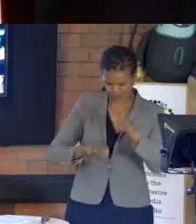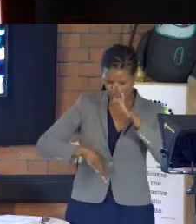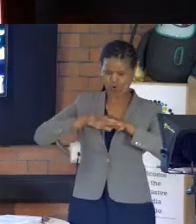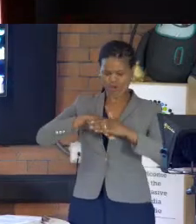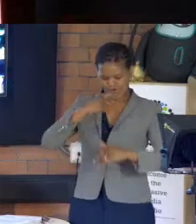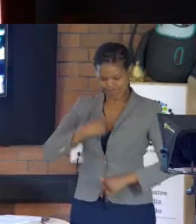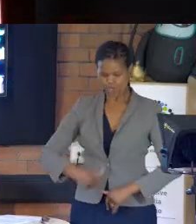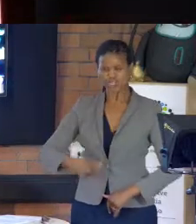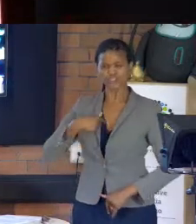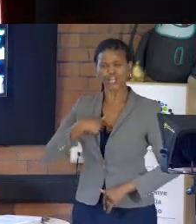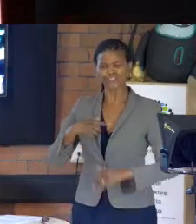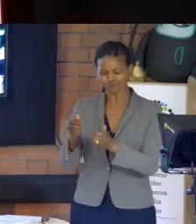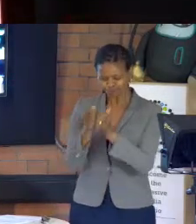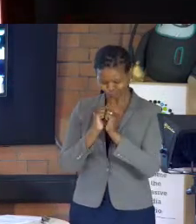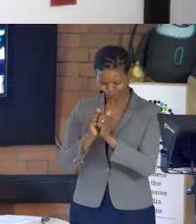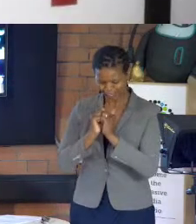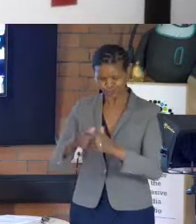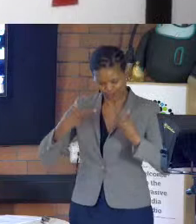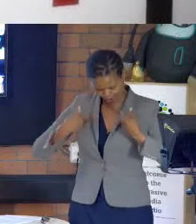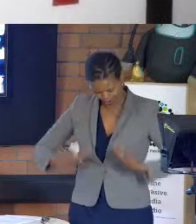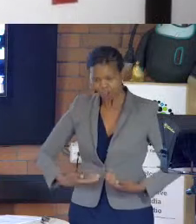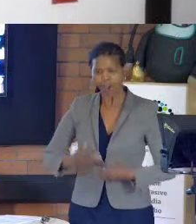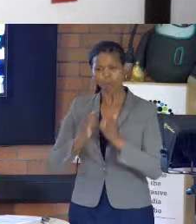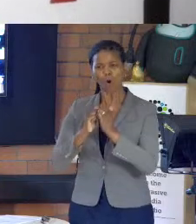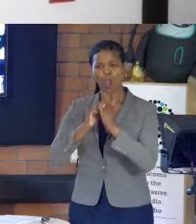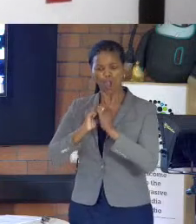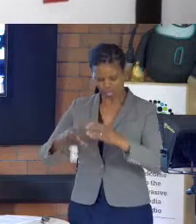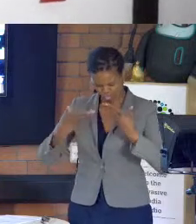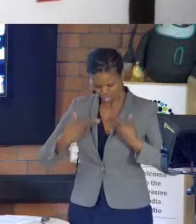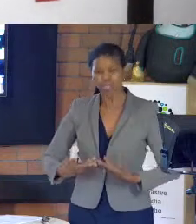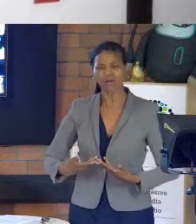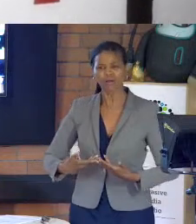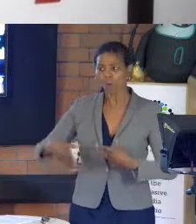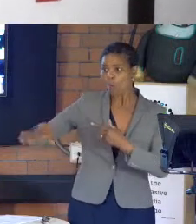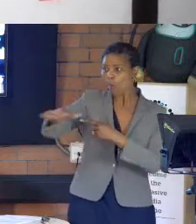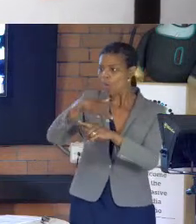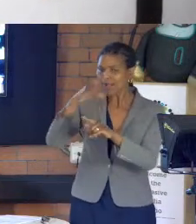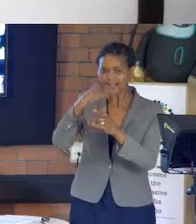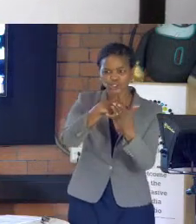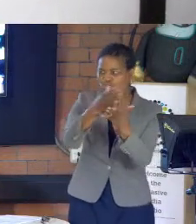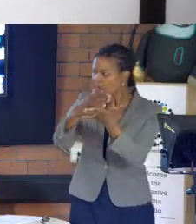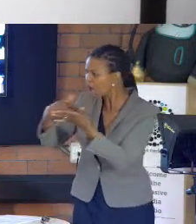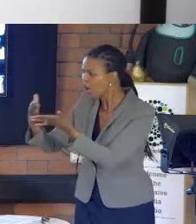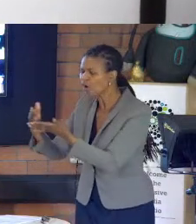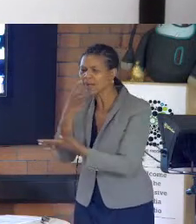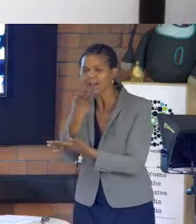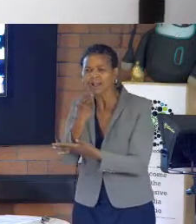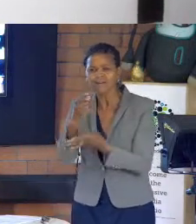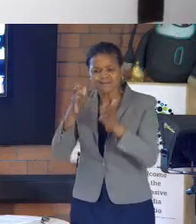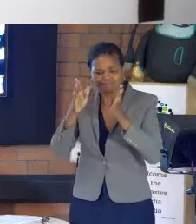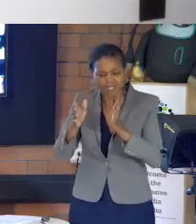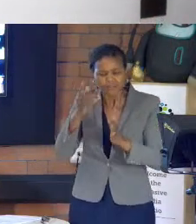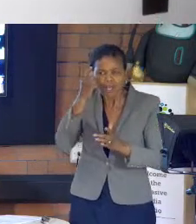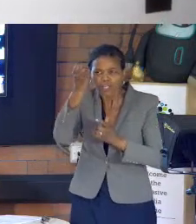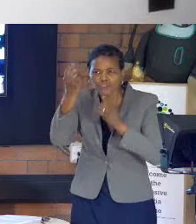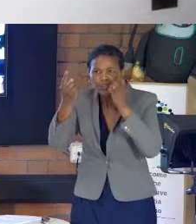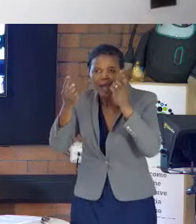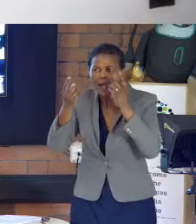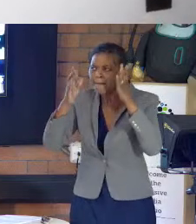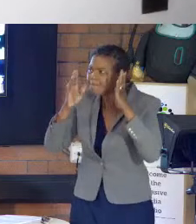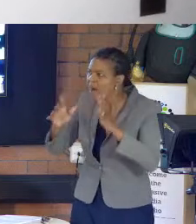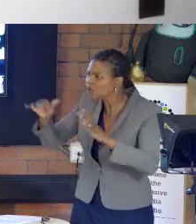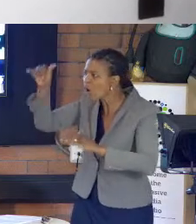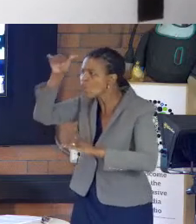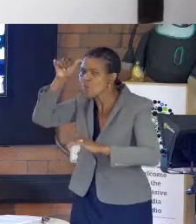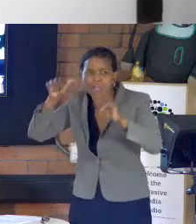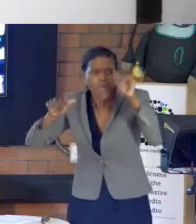treasure and its true wealth. It's a wealth we all can share. We just need to understand to be aware of all